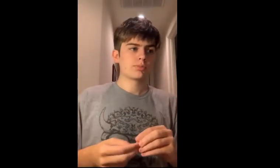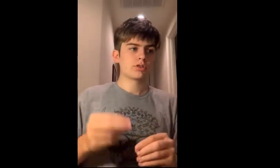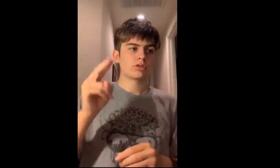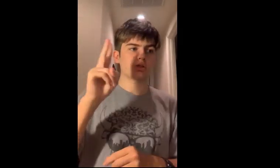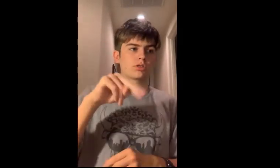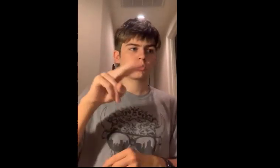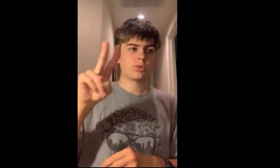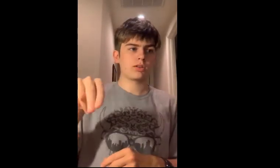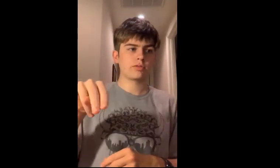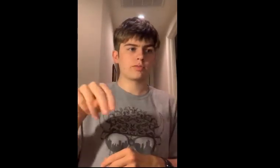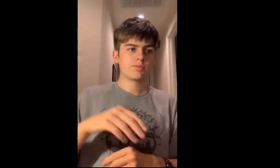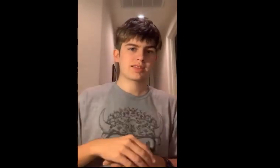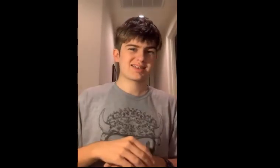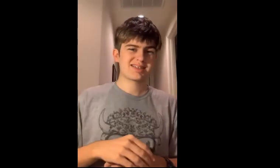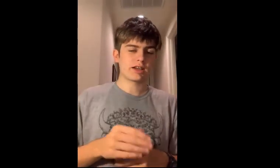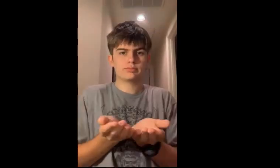Number 12, sink.